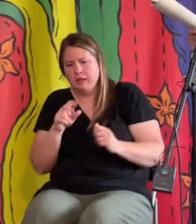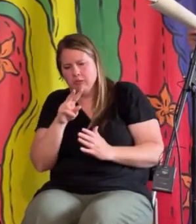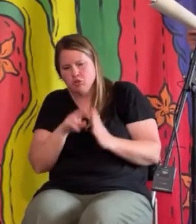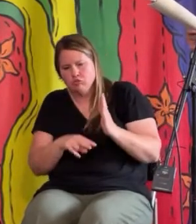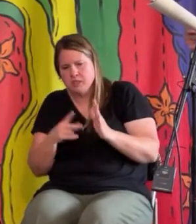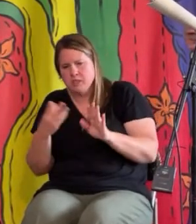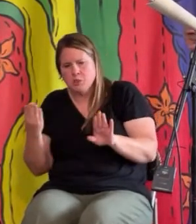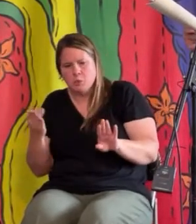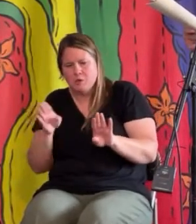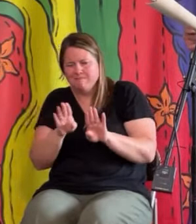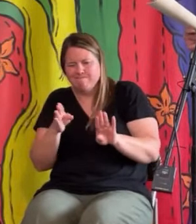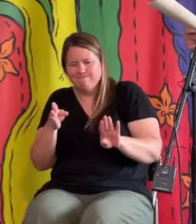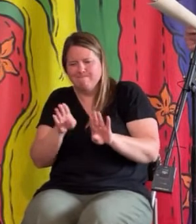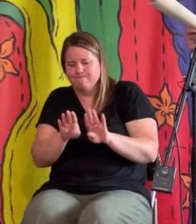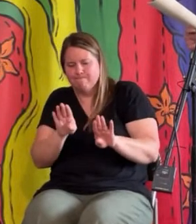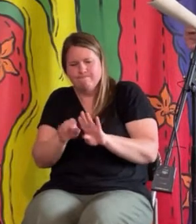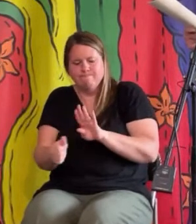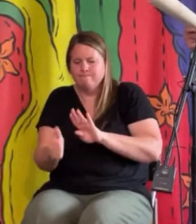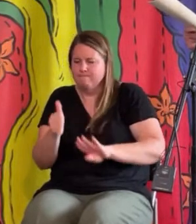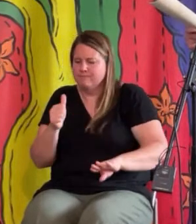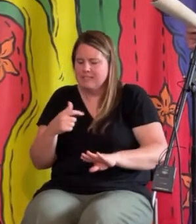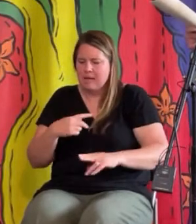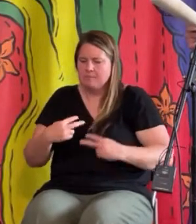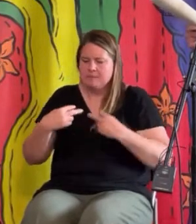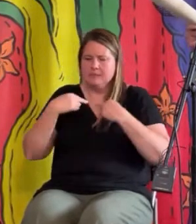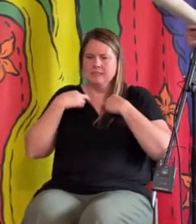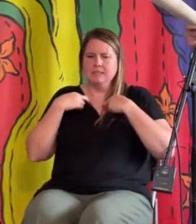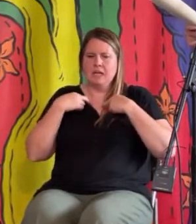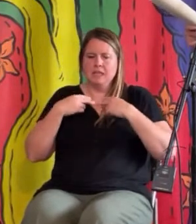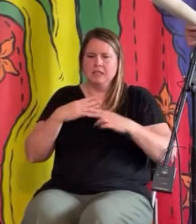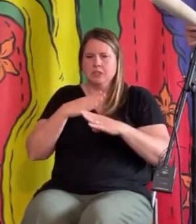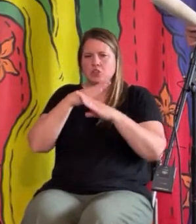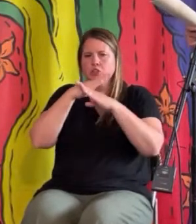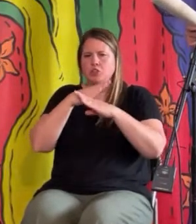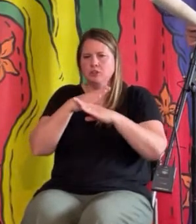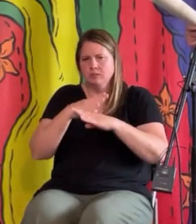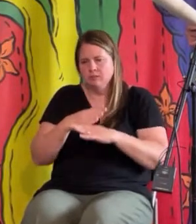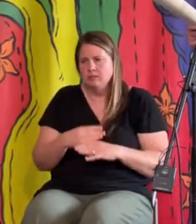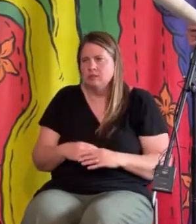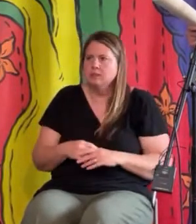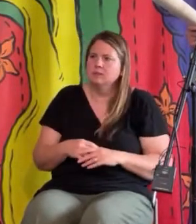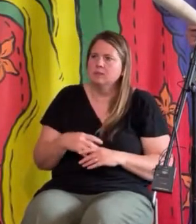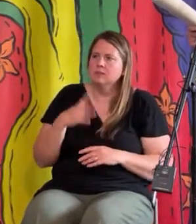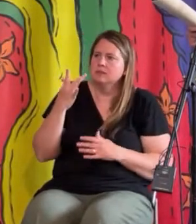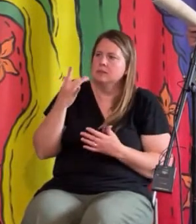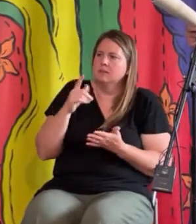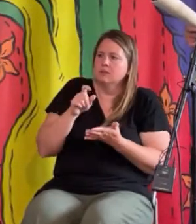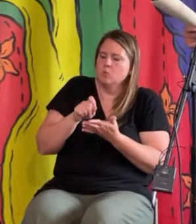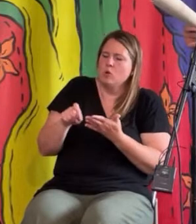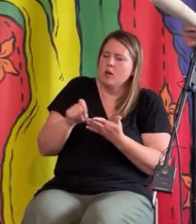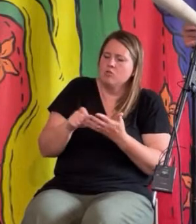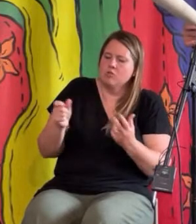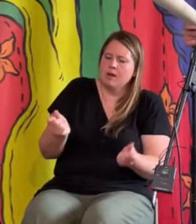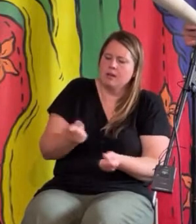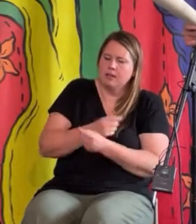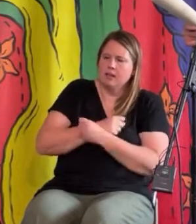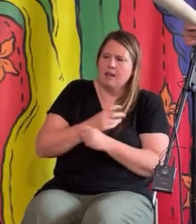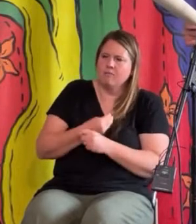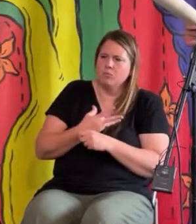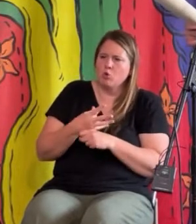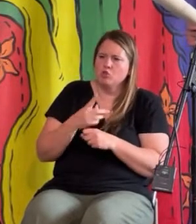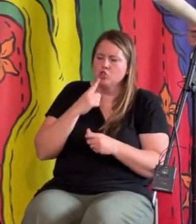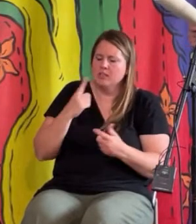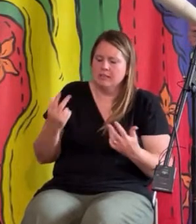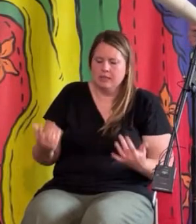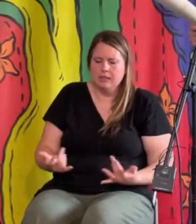cannot close, I stand within its wedge, a shield. Why write love poetry in a burning world?